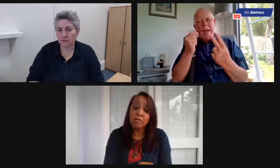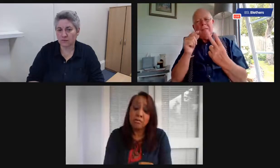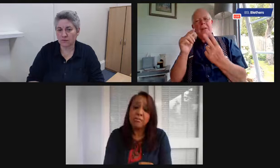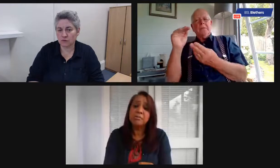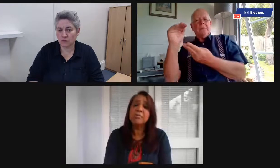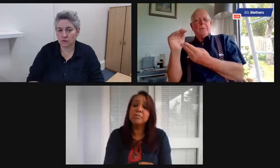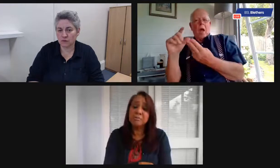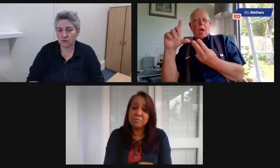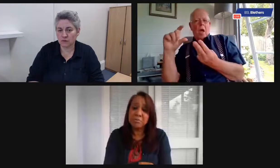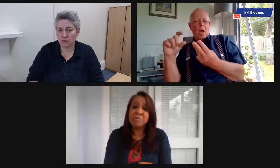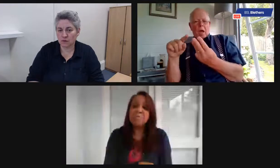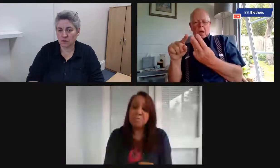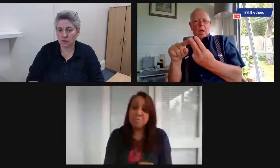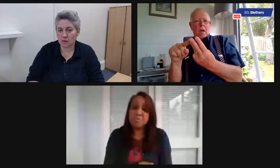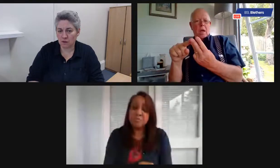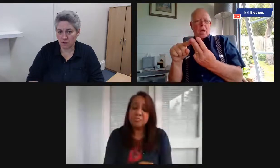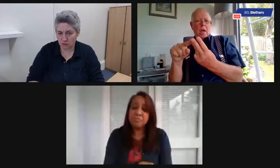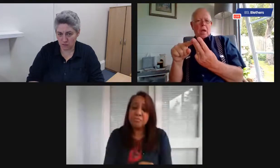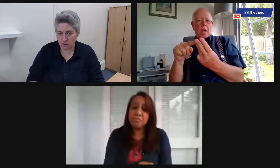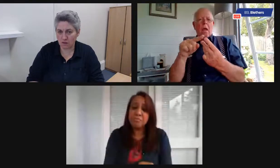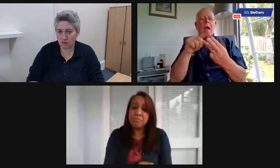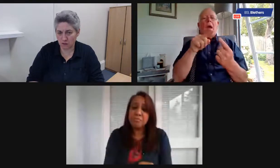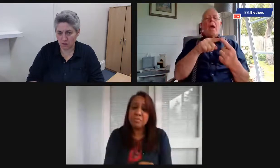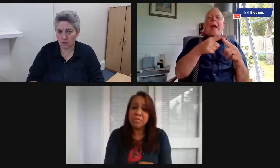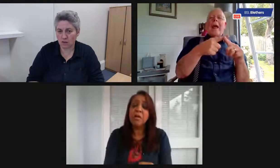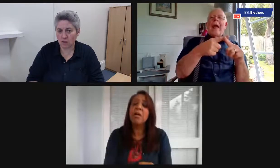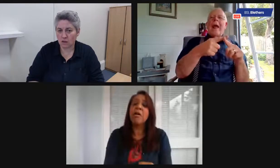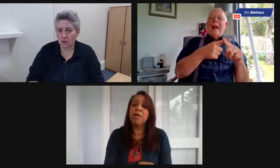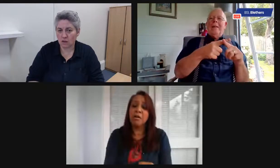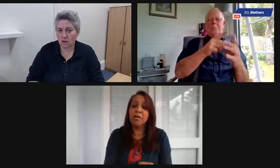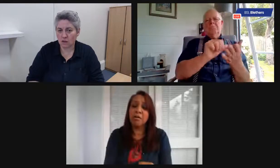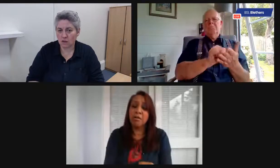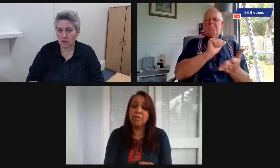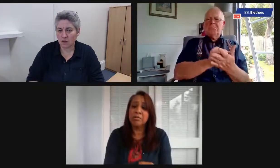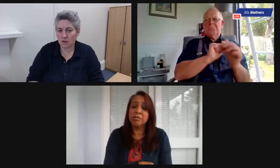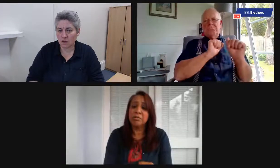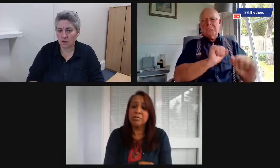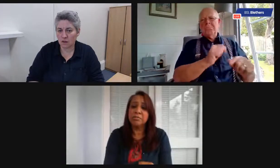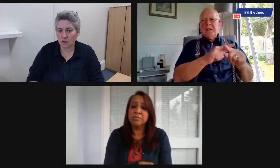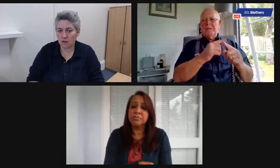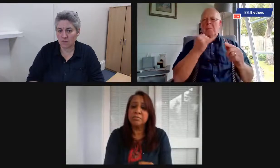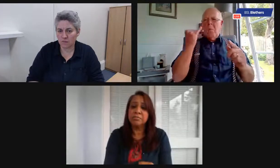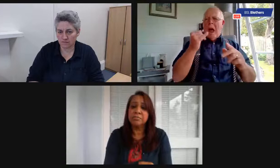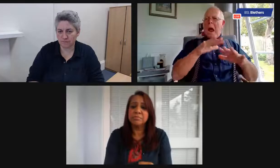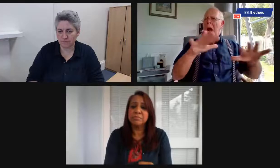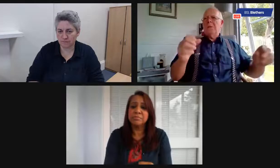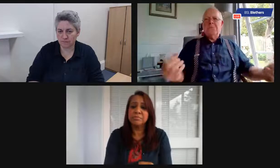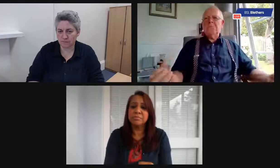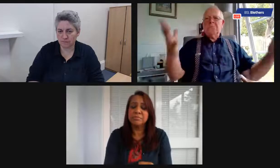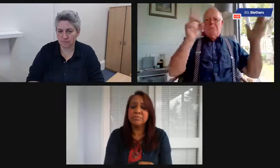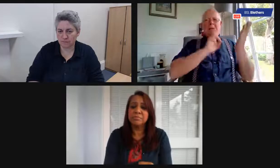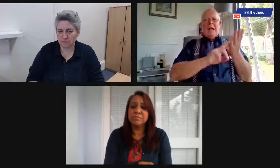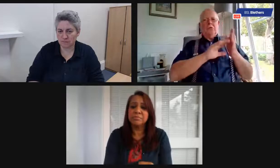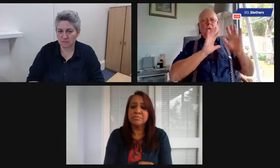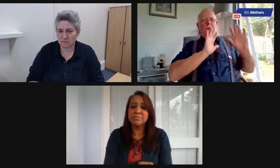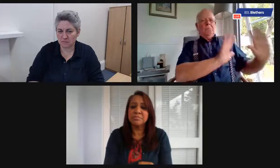two different varieties, and there is actually a Scottish bluebell, which is much smaller. Um, English bluebell is obviously the native and the one that